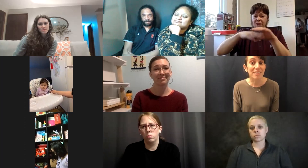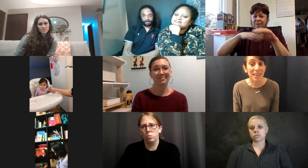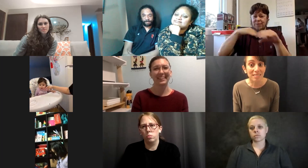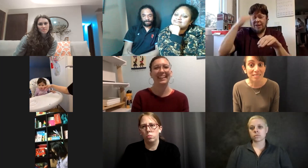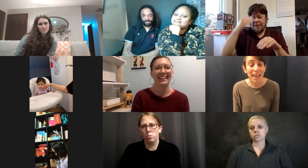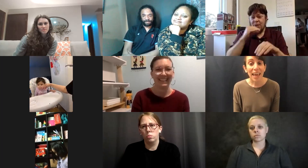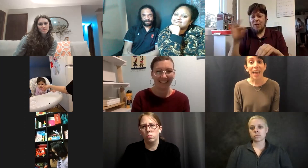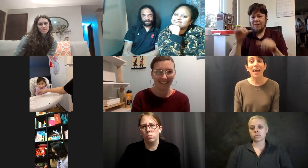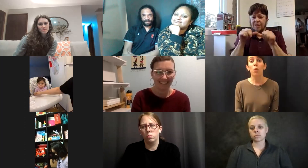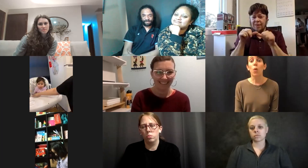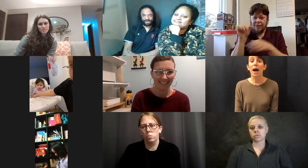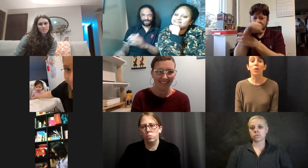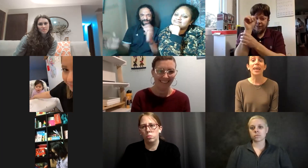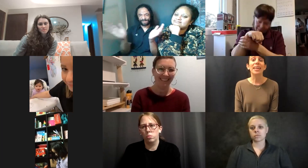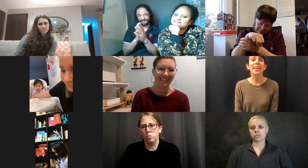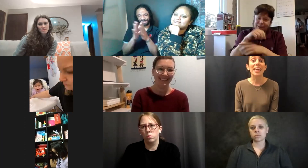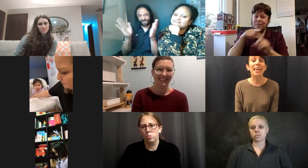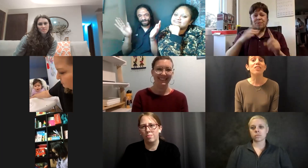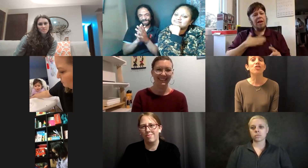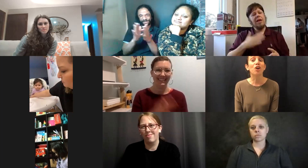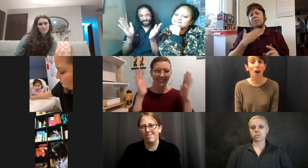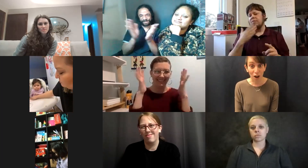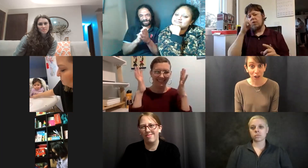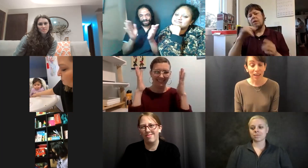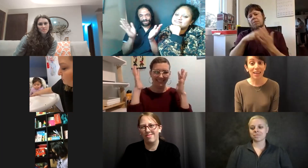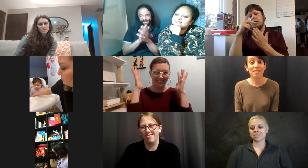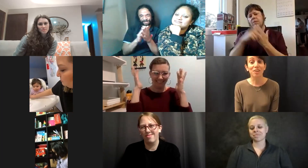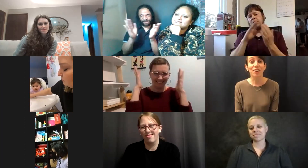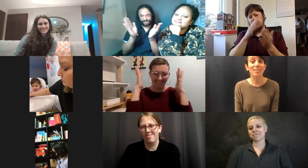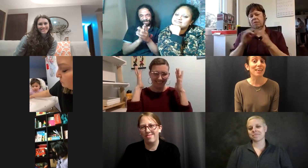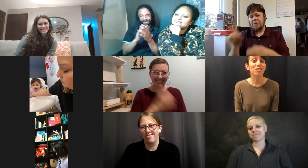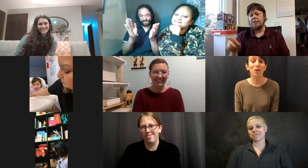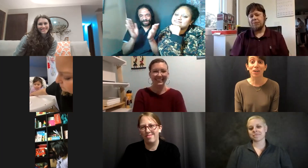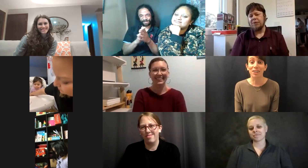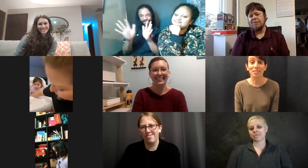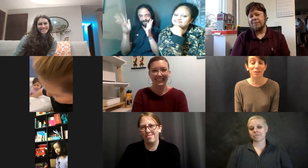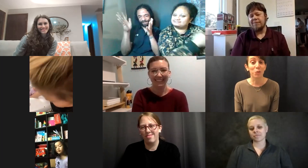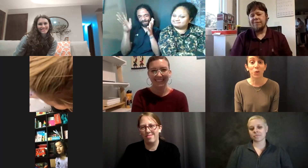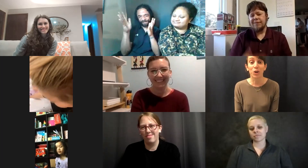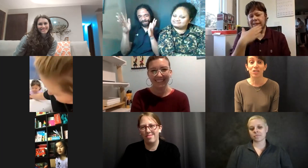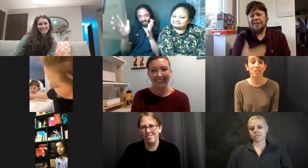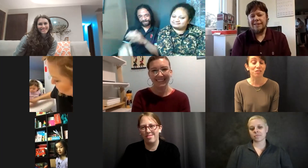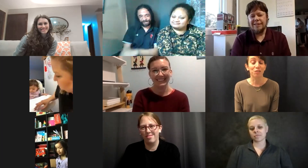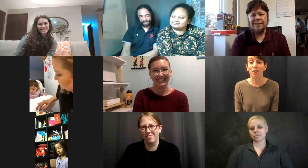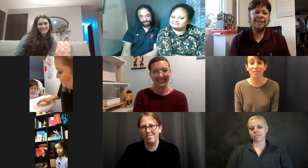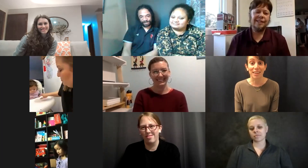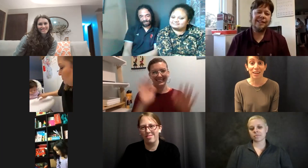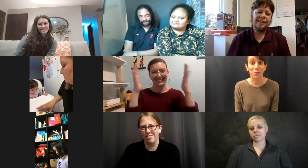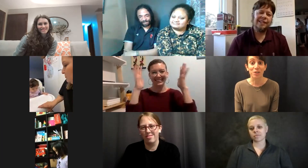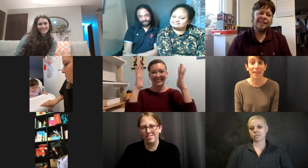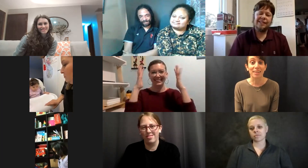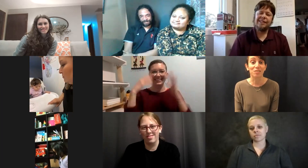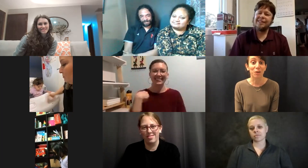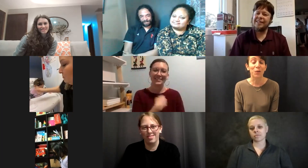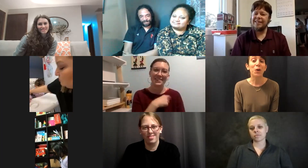he's 6, and wow, can he talk? He'll talk until we're just lost it and